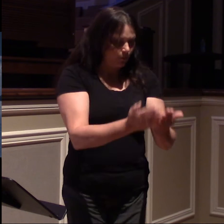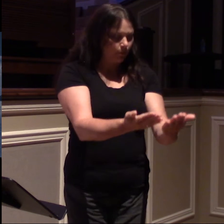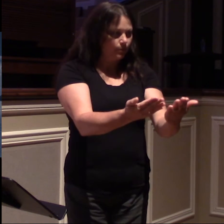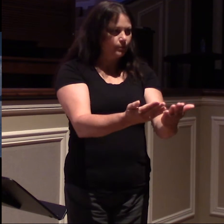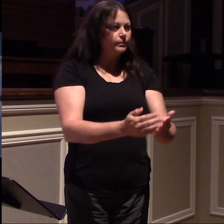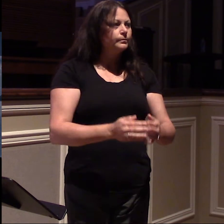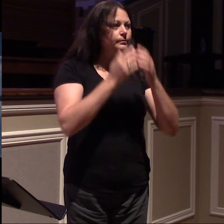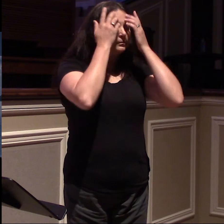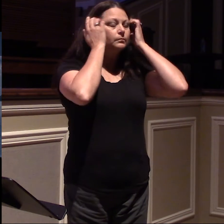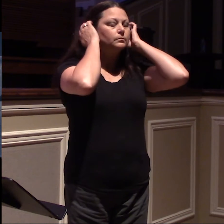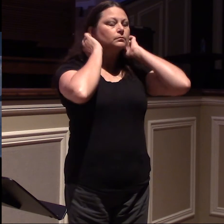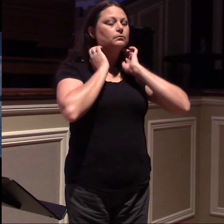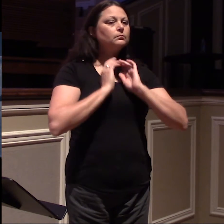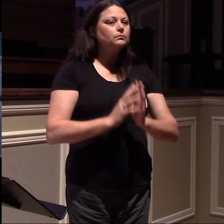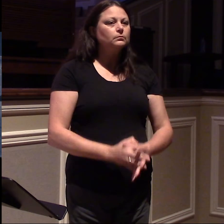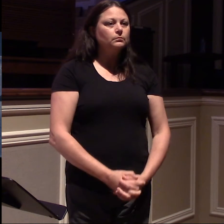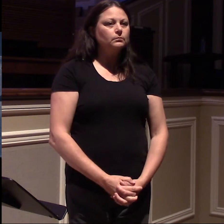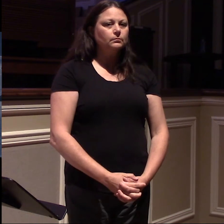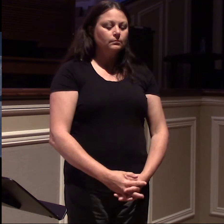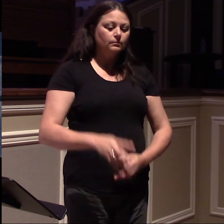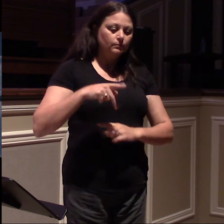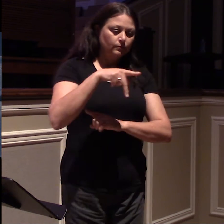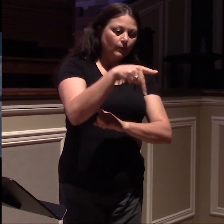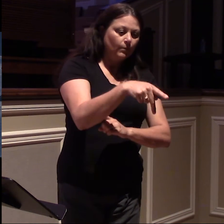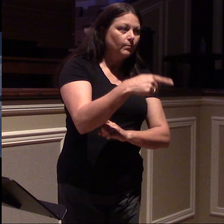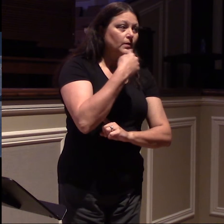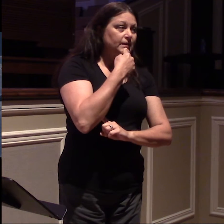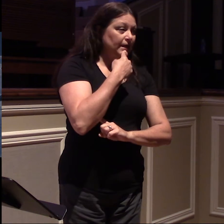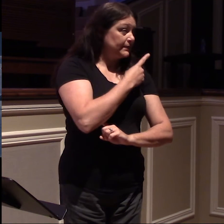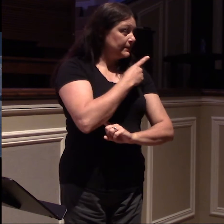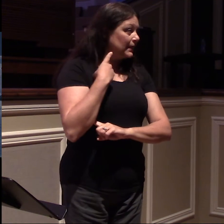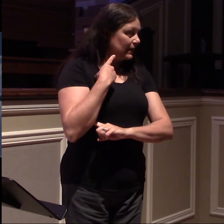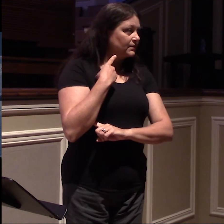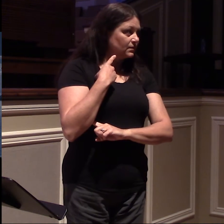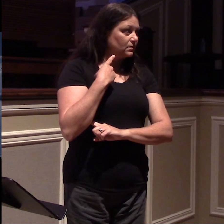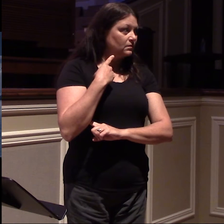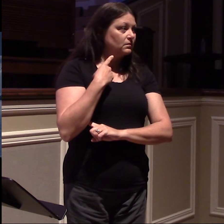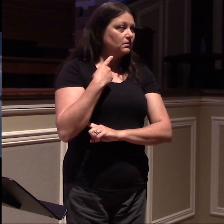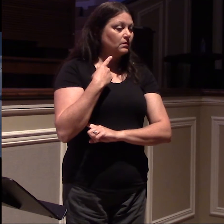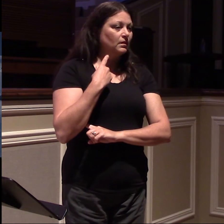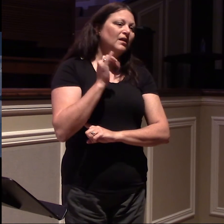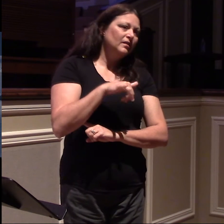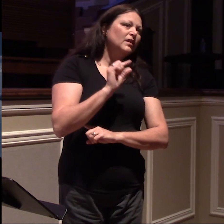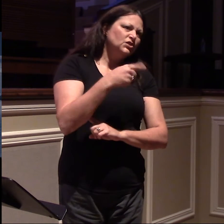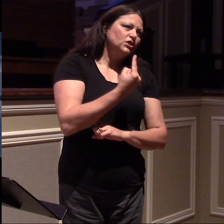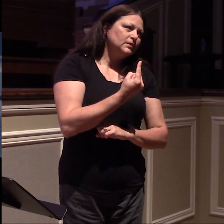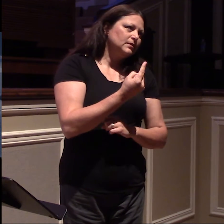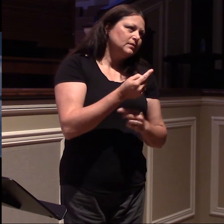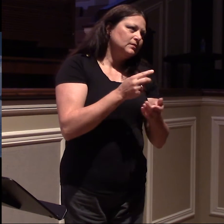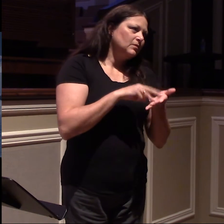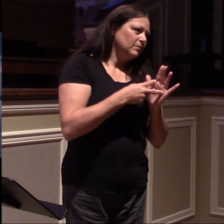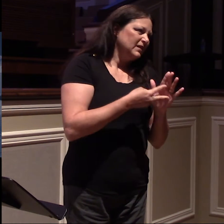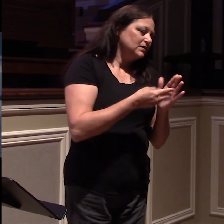Paul writes, deacons, And deacon just means a servant, a servant